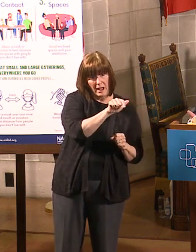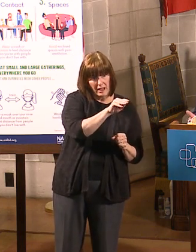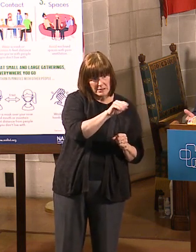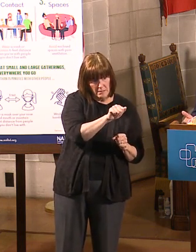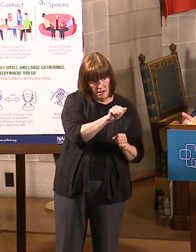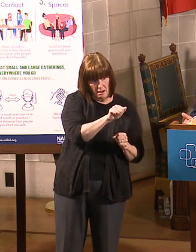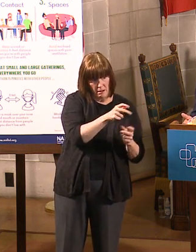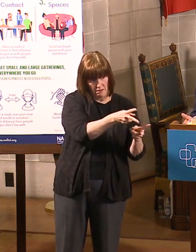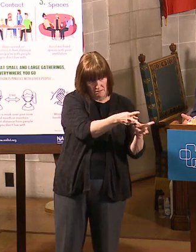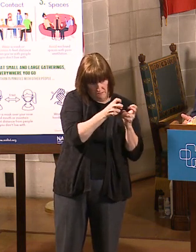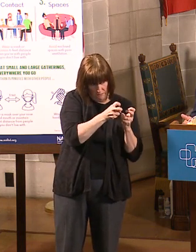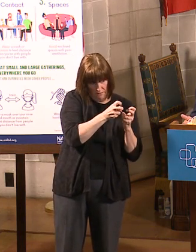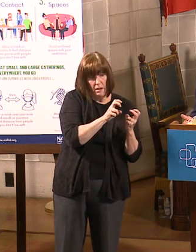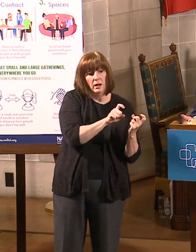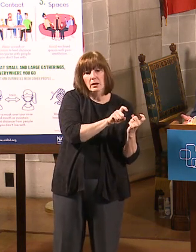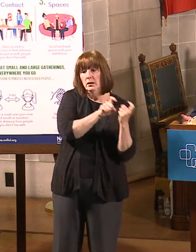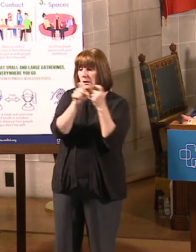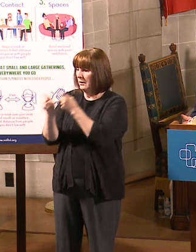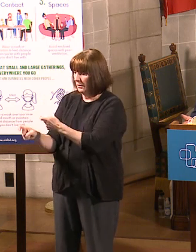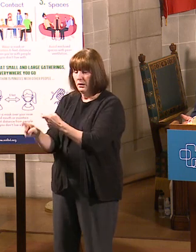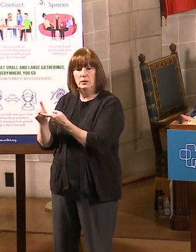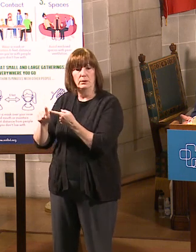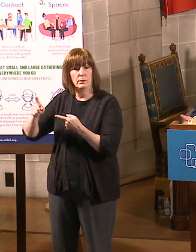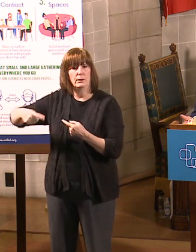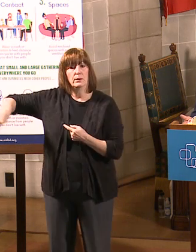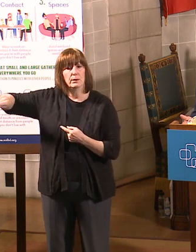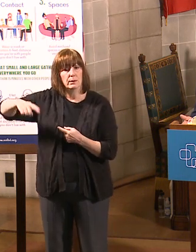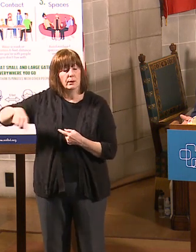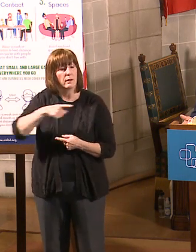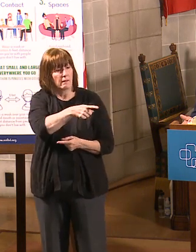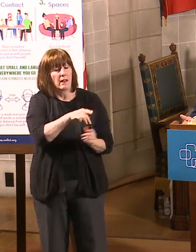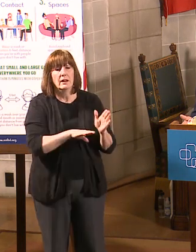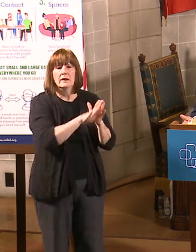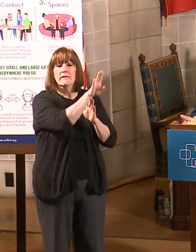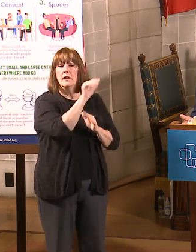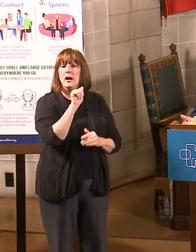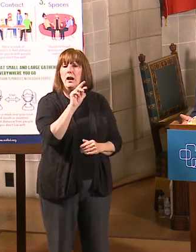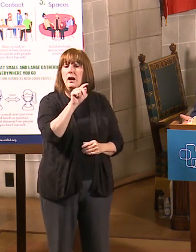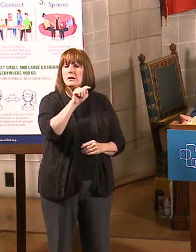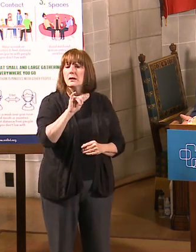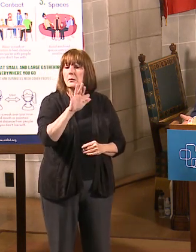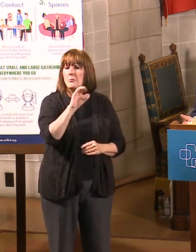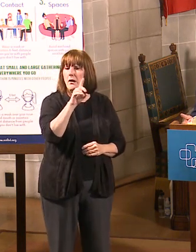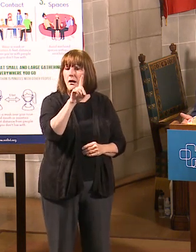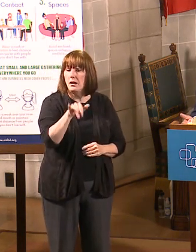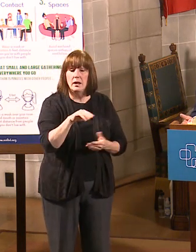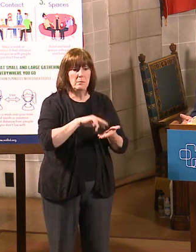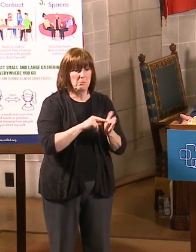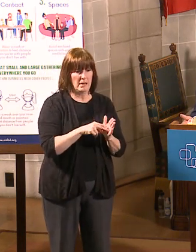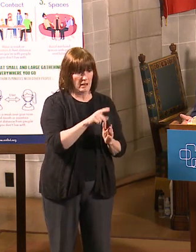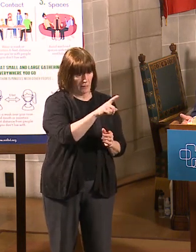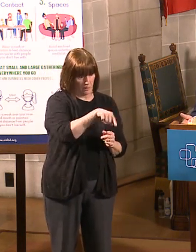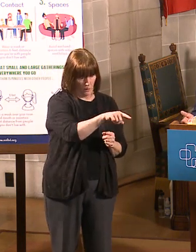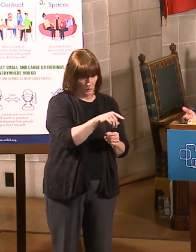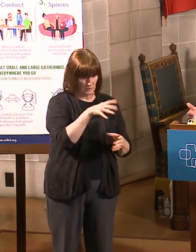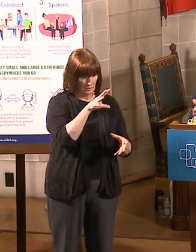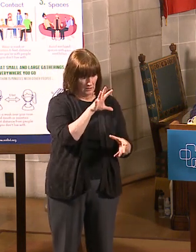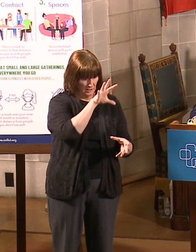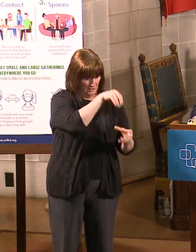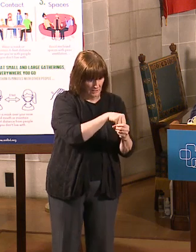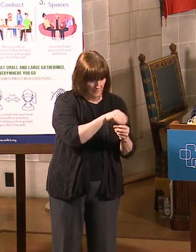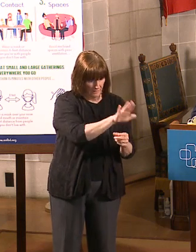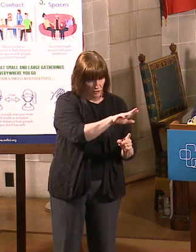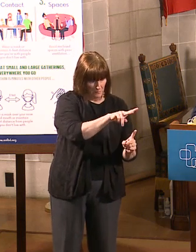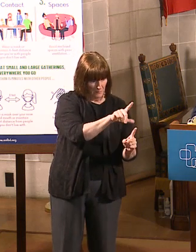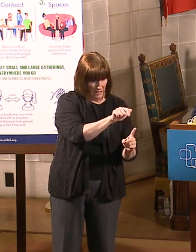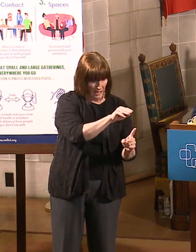therefore developed antibodies towards COVID-19, therefore giving those antibodies directly